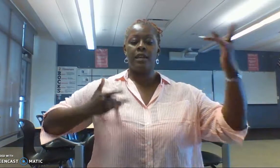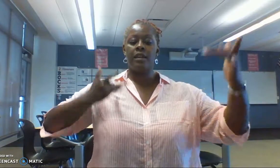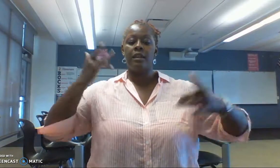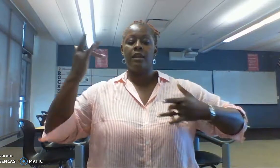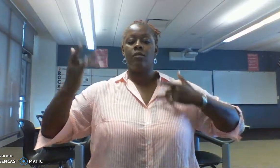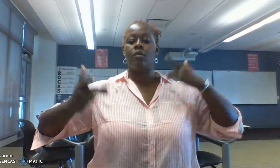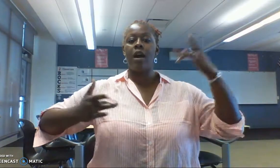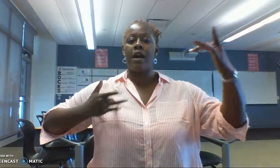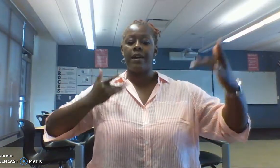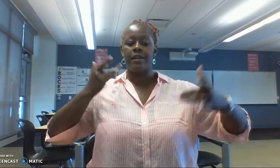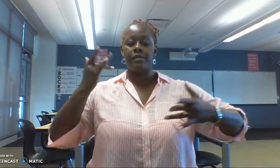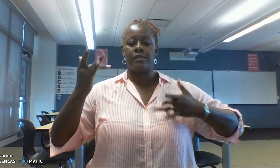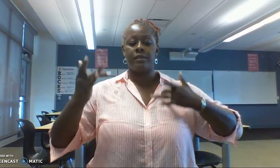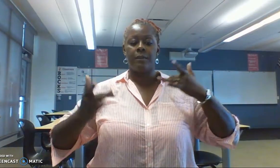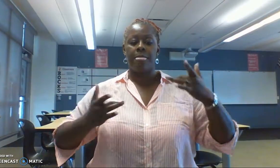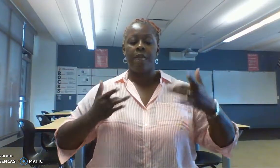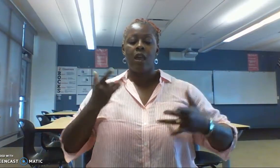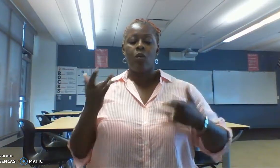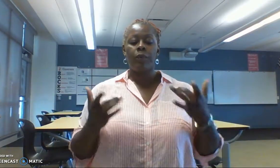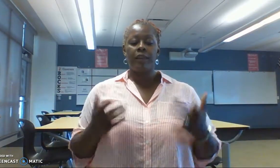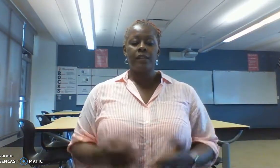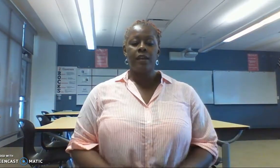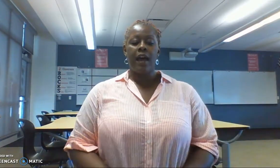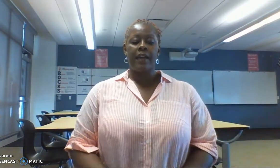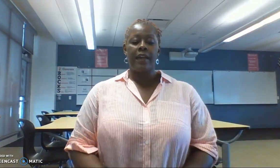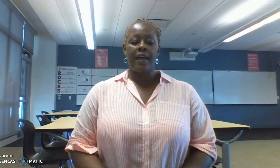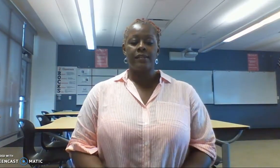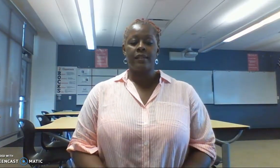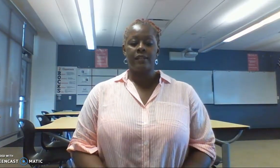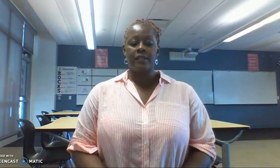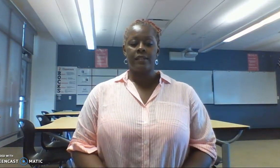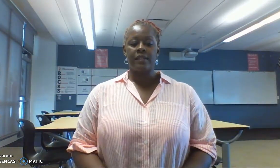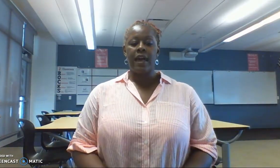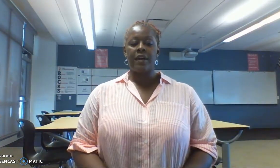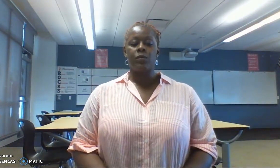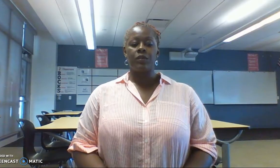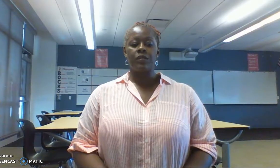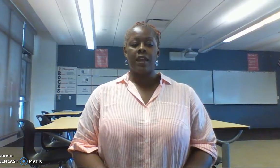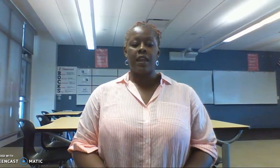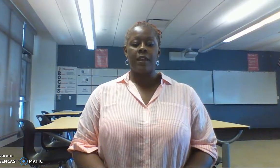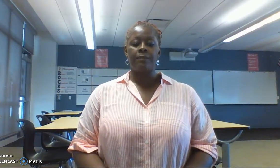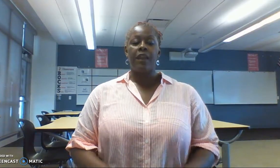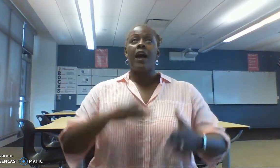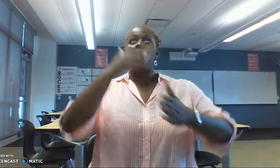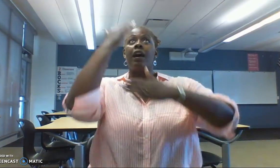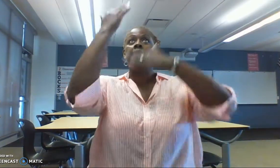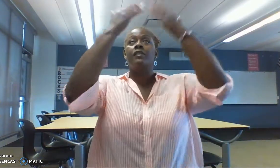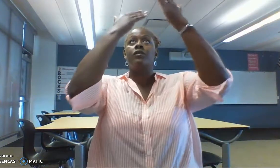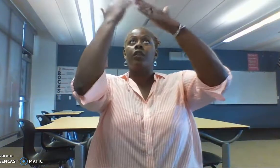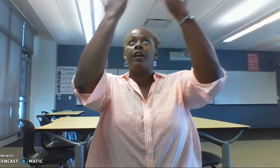rejoicing rise. When we get to high as the listening skies, we're saying high as for